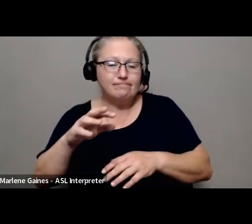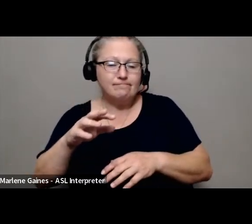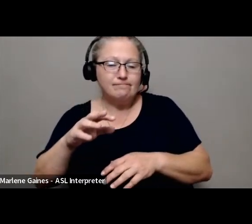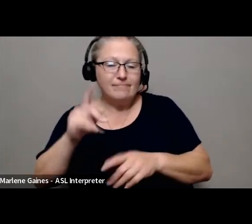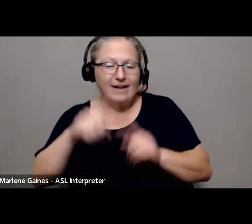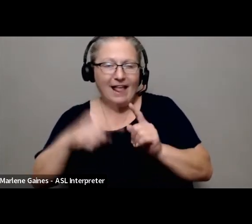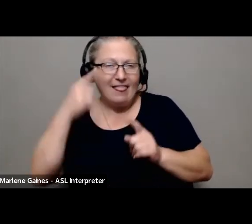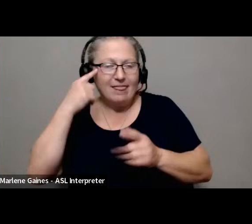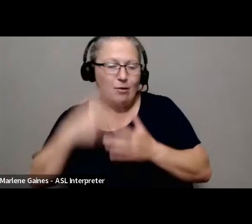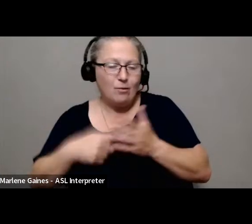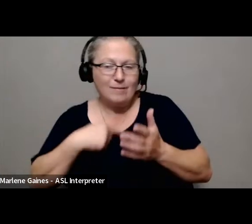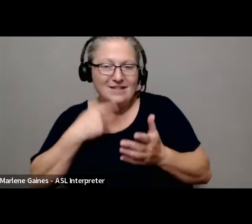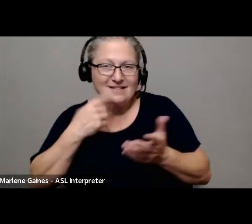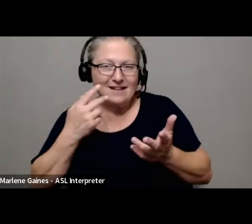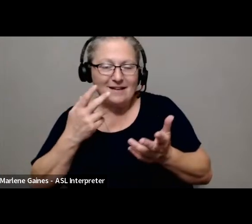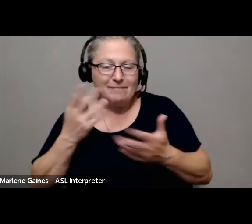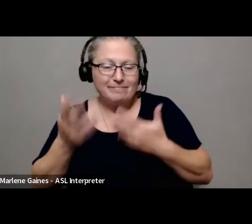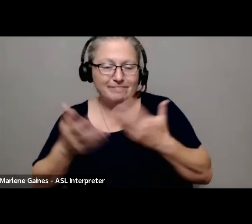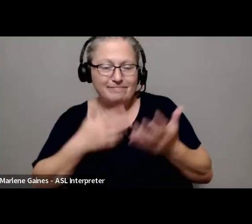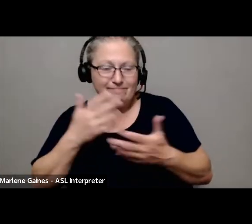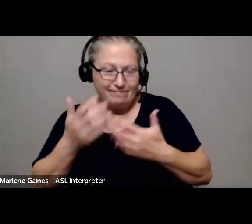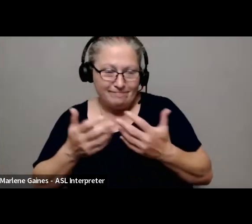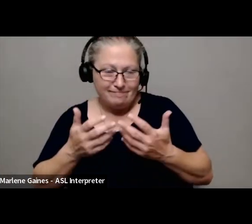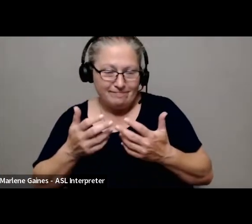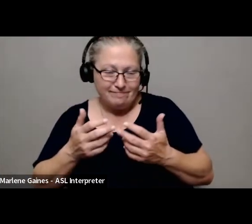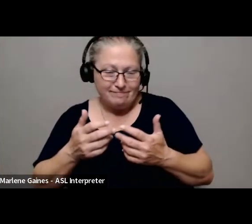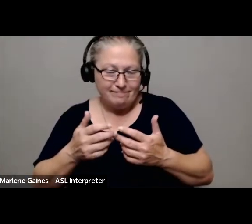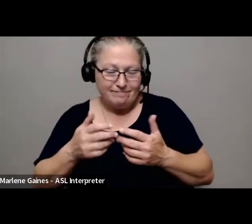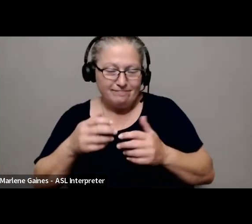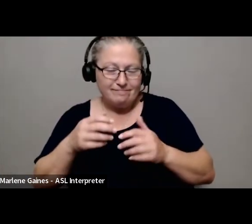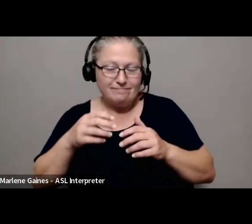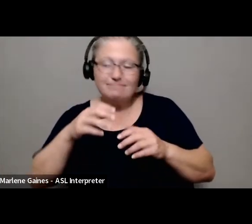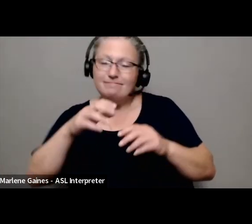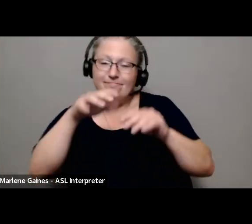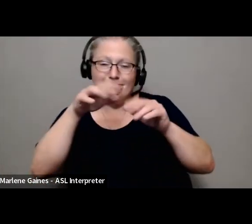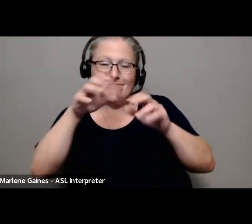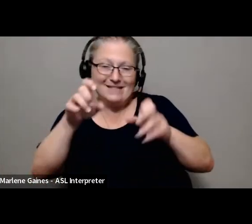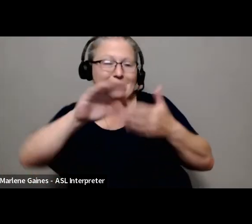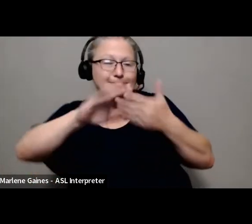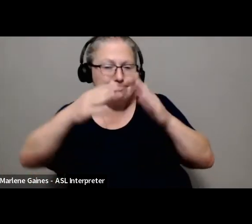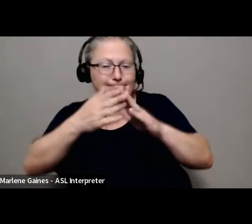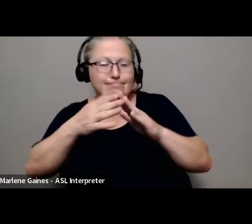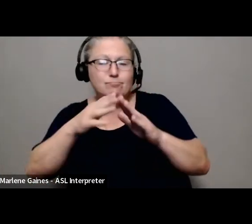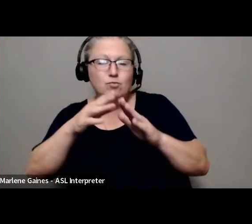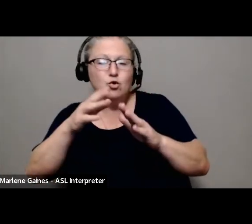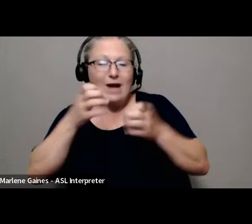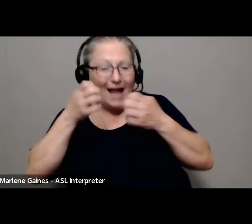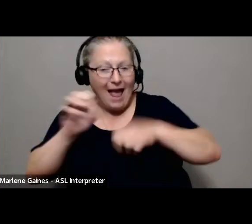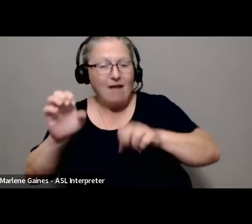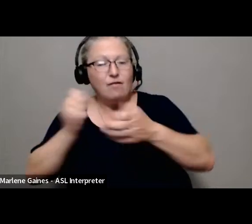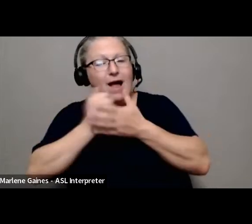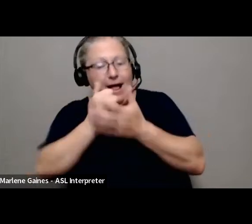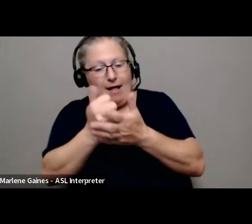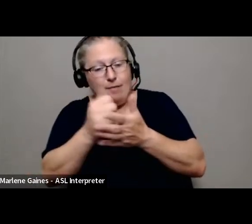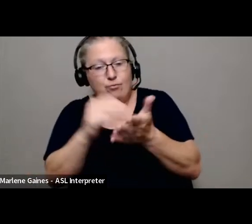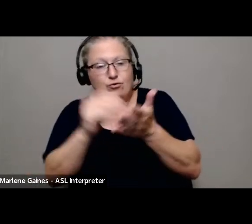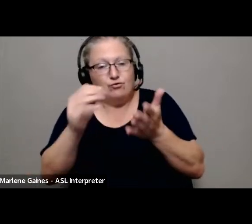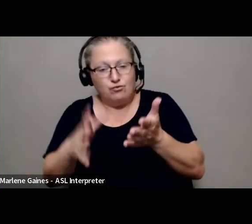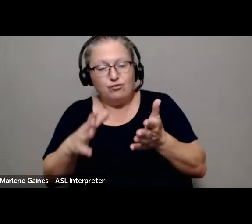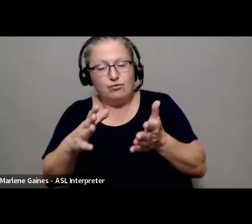can't think of what I'm going to say. It's a village effort to be able to get our students to that point.